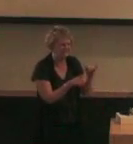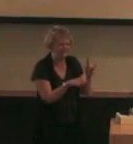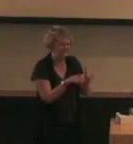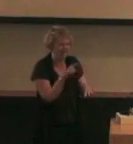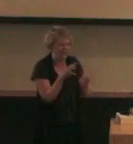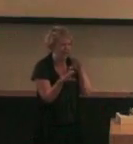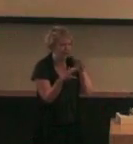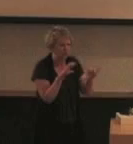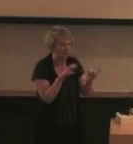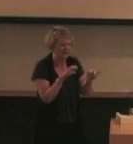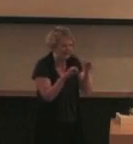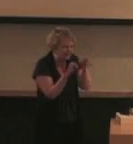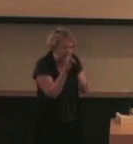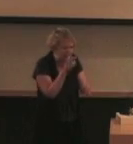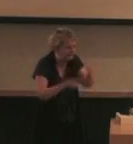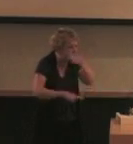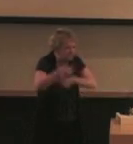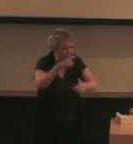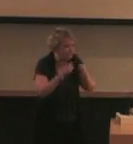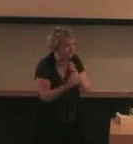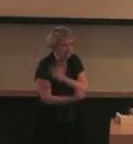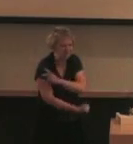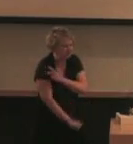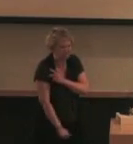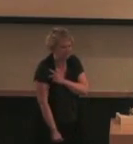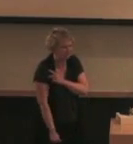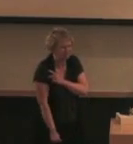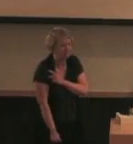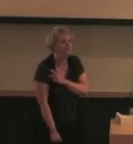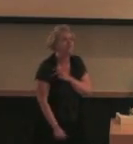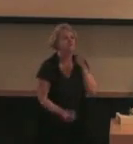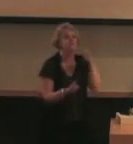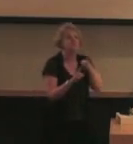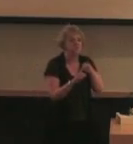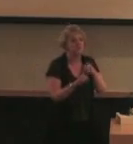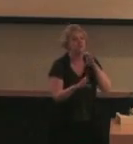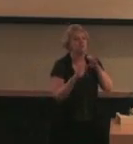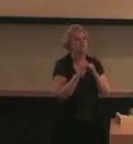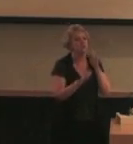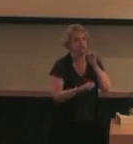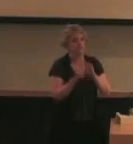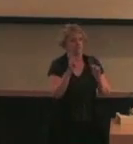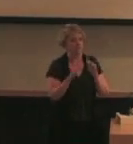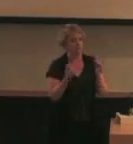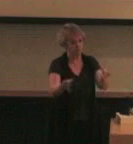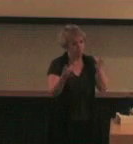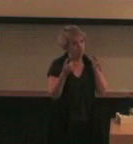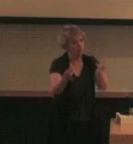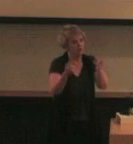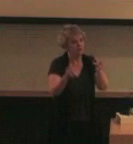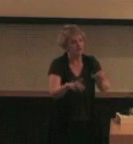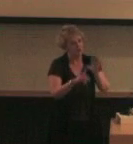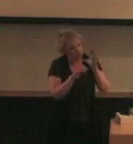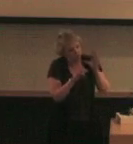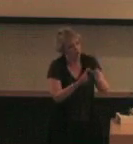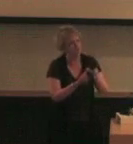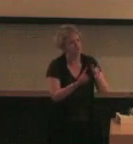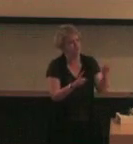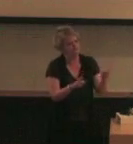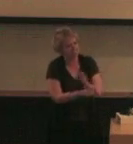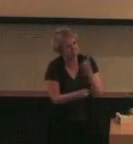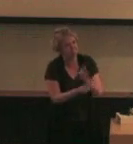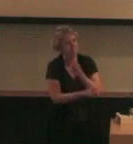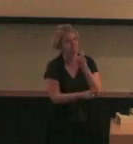even communicate really simple things with our patients. The bottom line is, to communicate with deaf people fluently and culturally